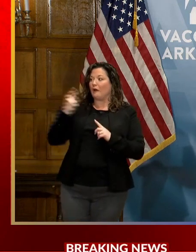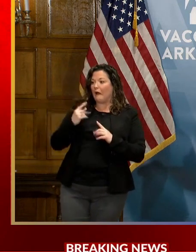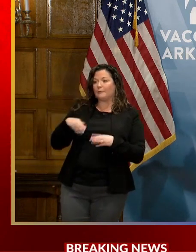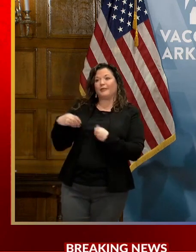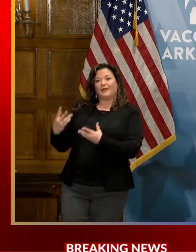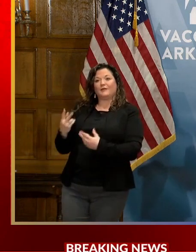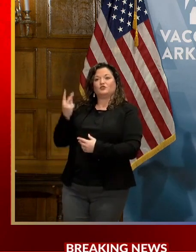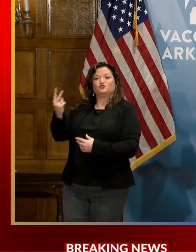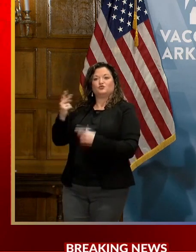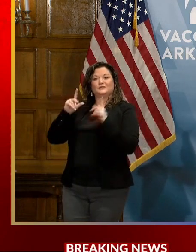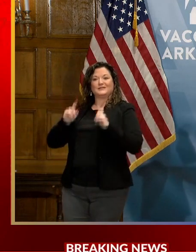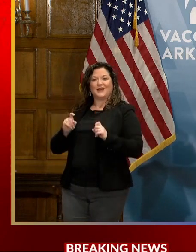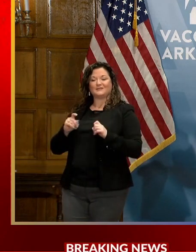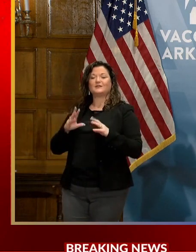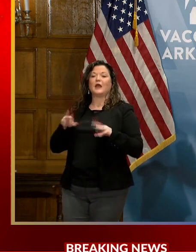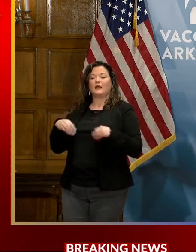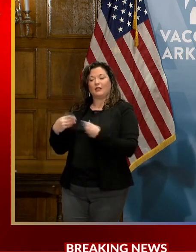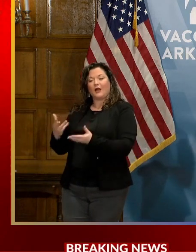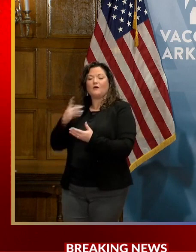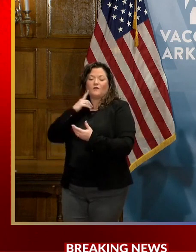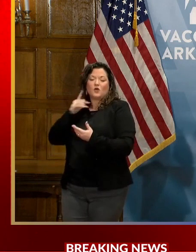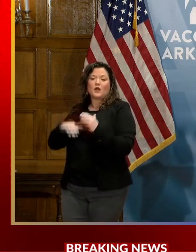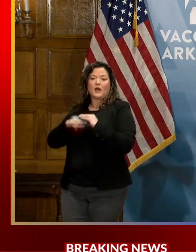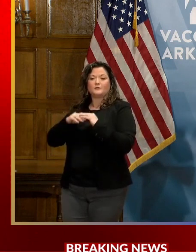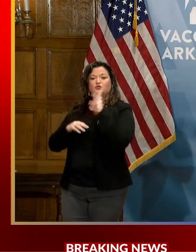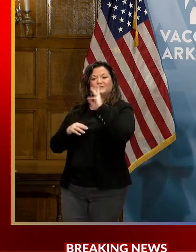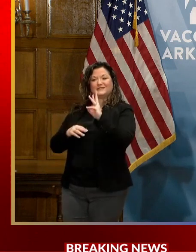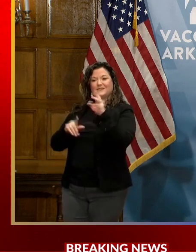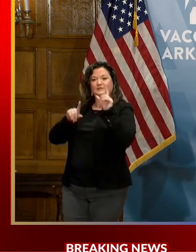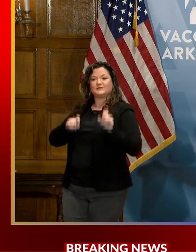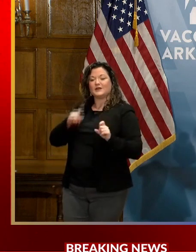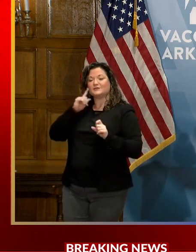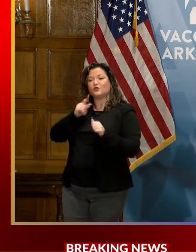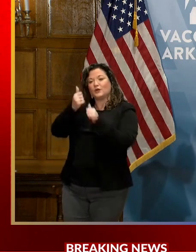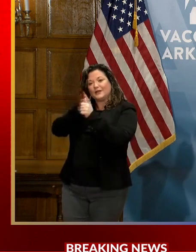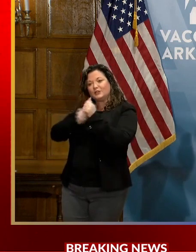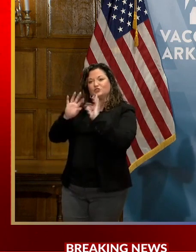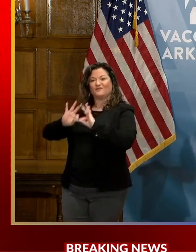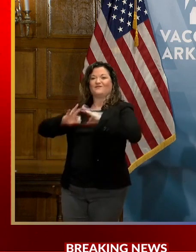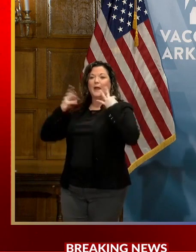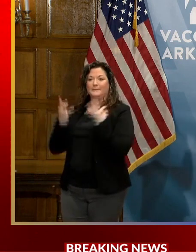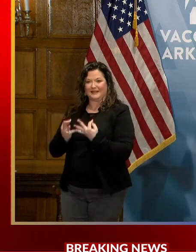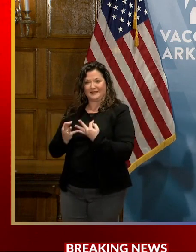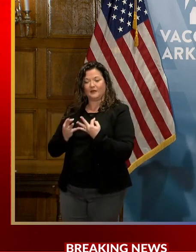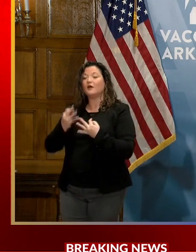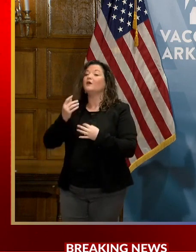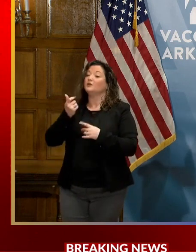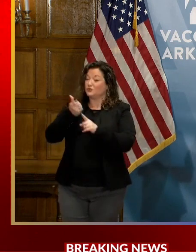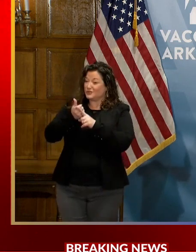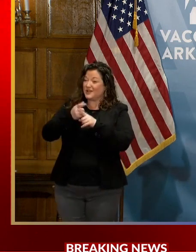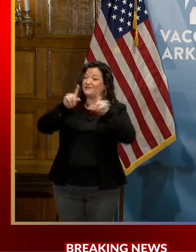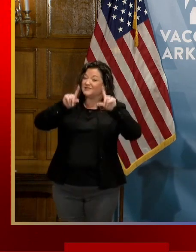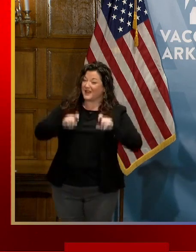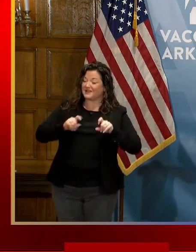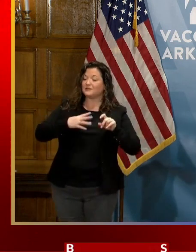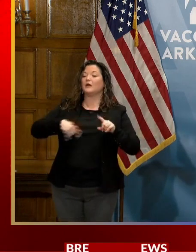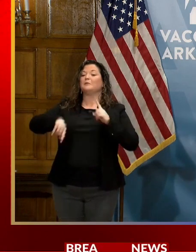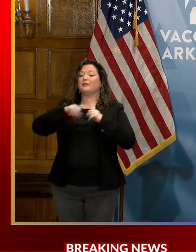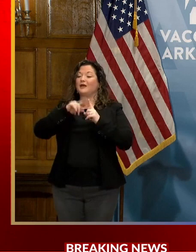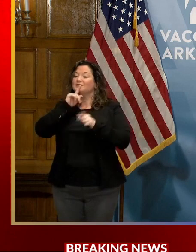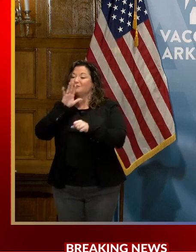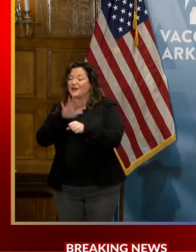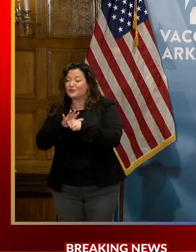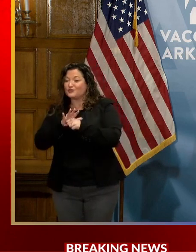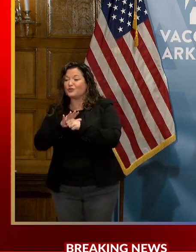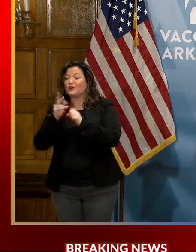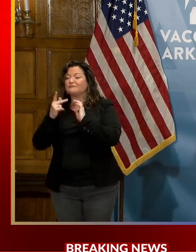for a family. Make sure that you double up on that and double check yourself a day or 2 later to make sure you haven't become positive. Use your mask until